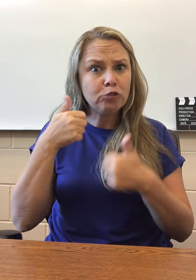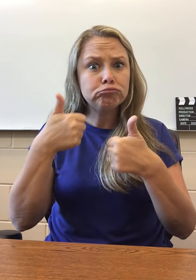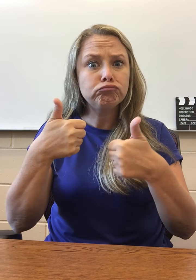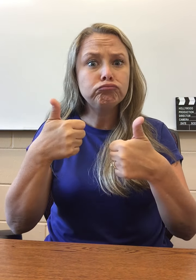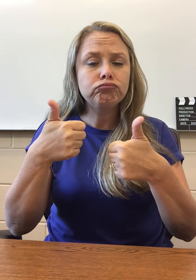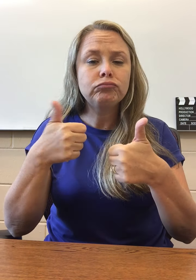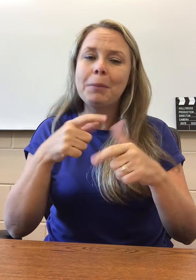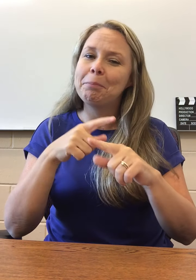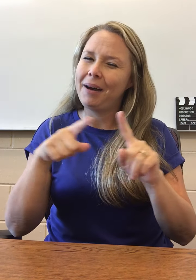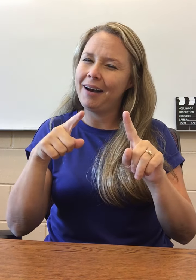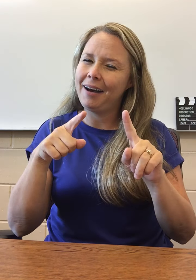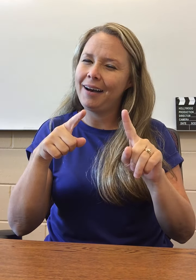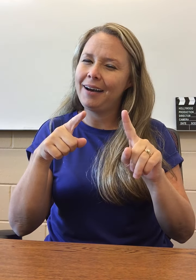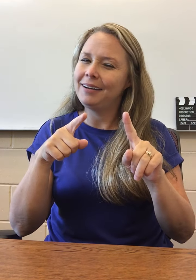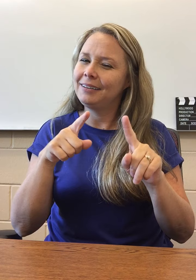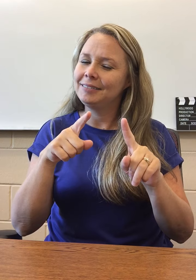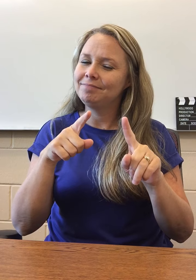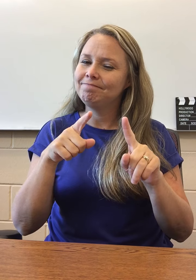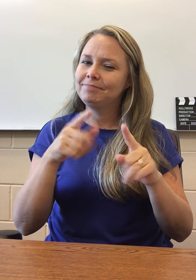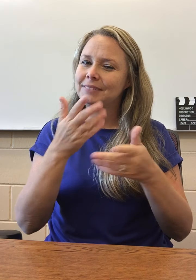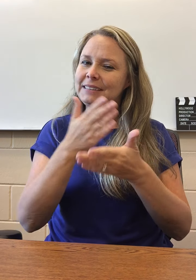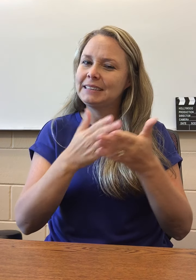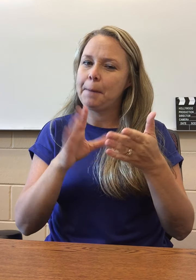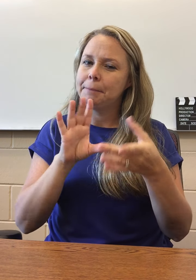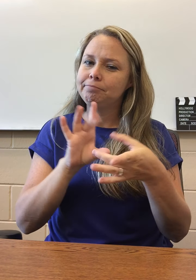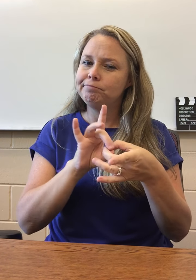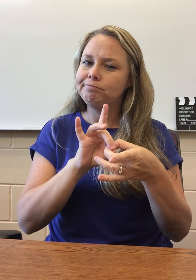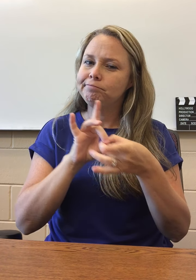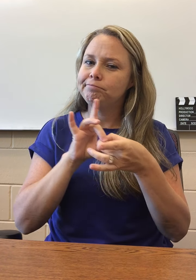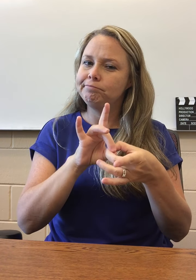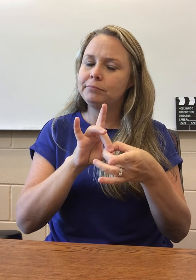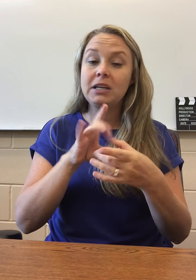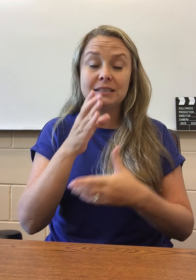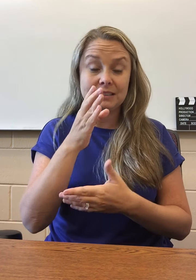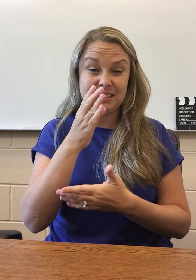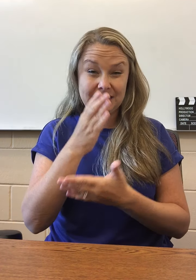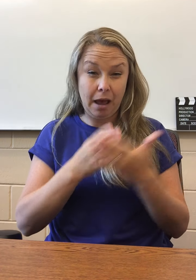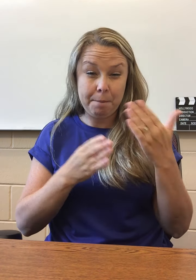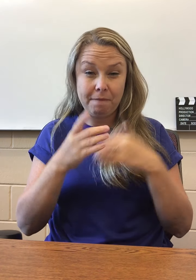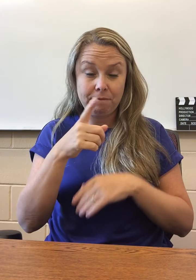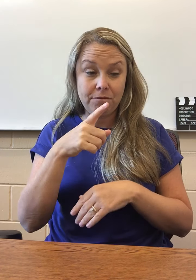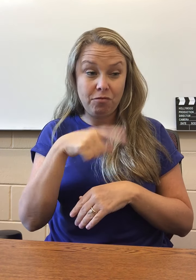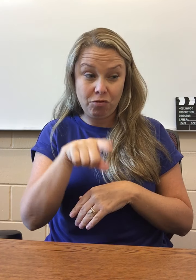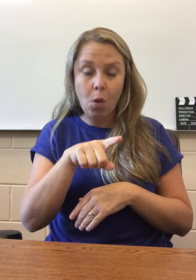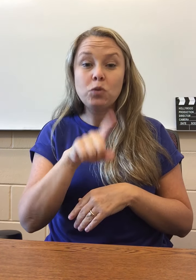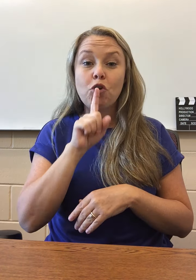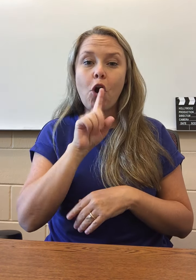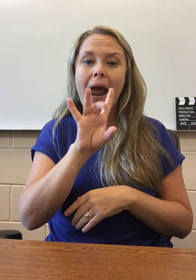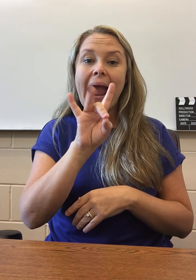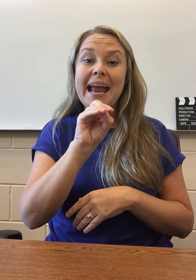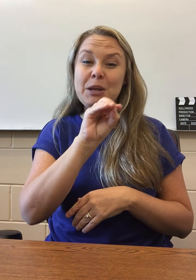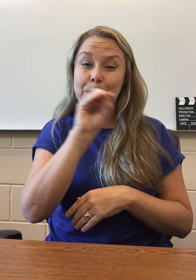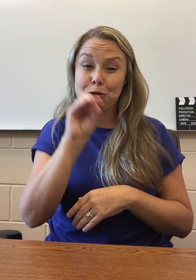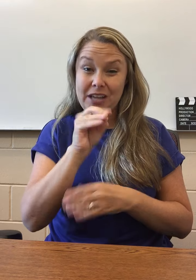came with a lot of strings the most onerous of those strings is that 80 percent of the funds had to be spent